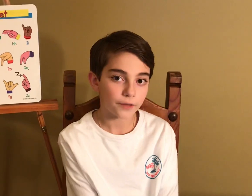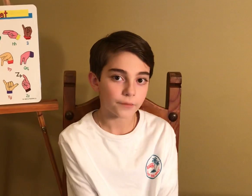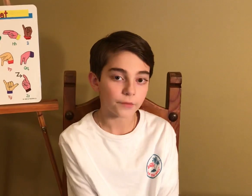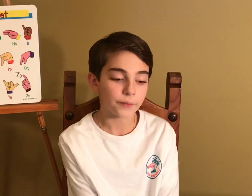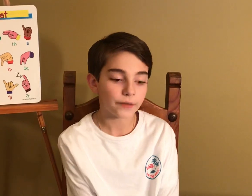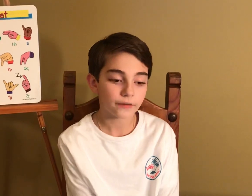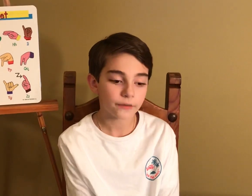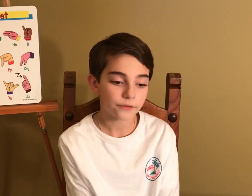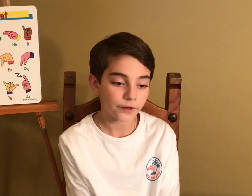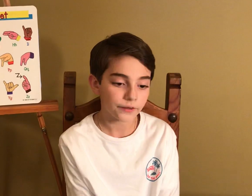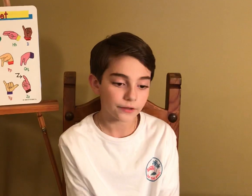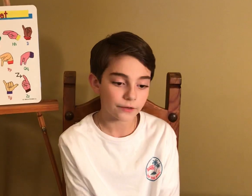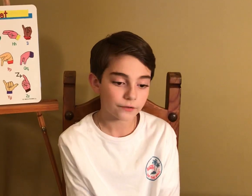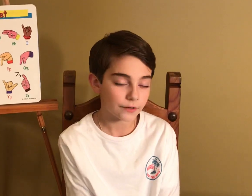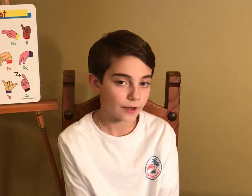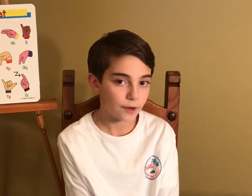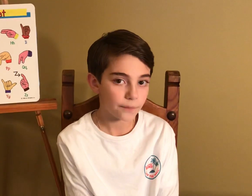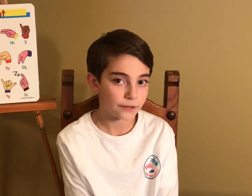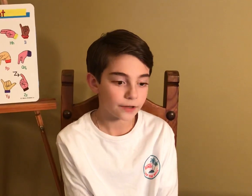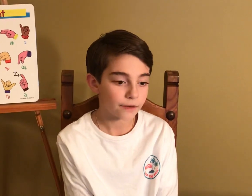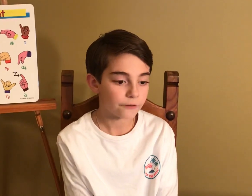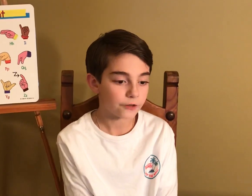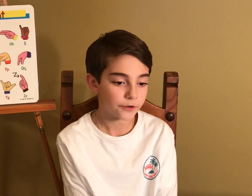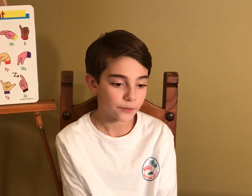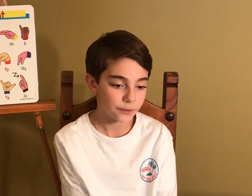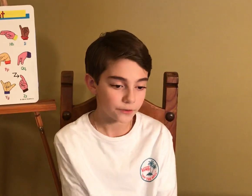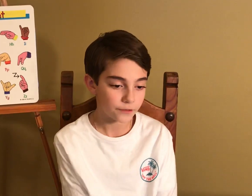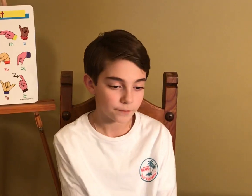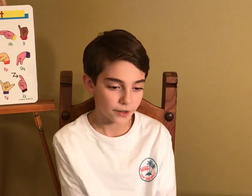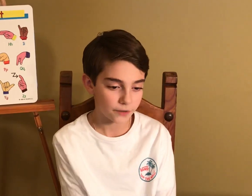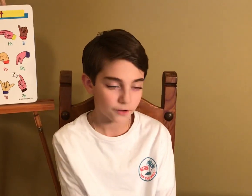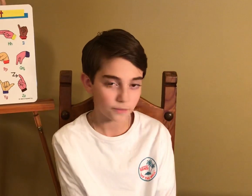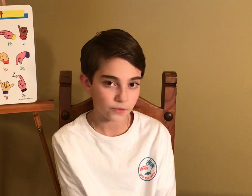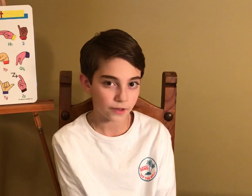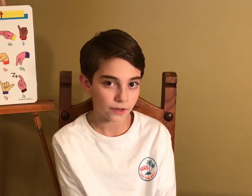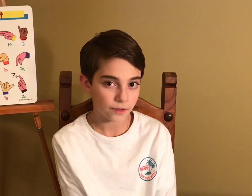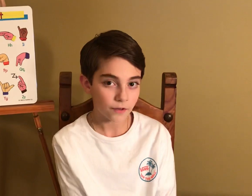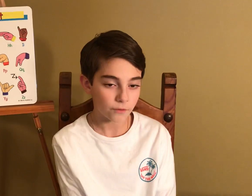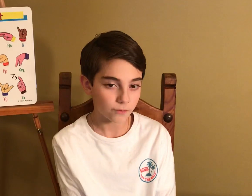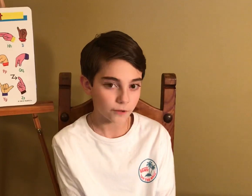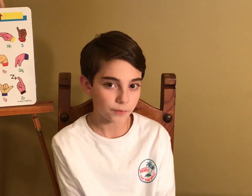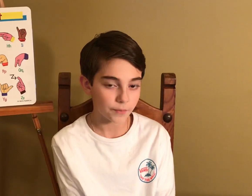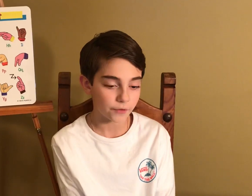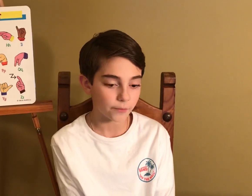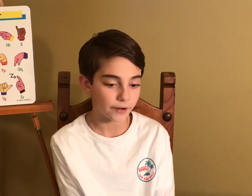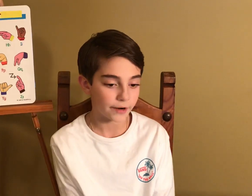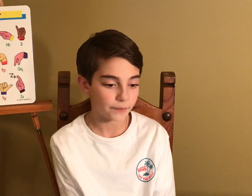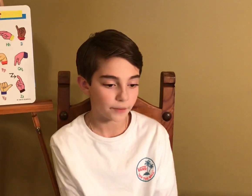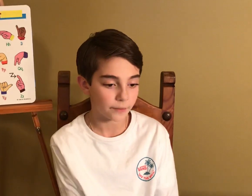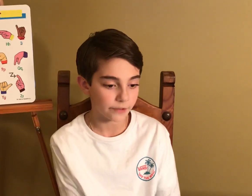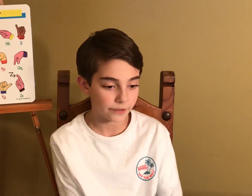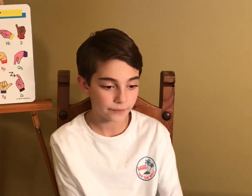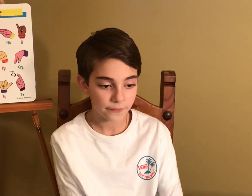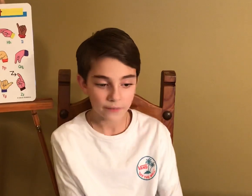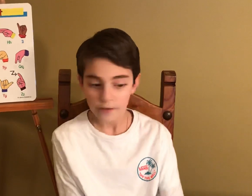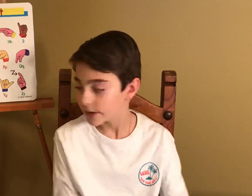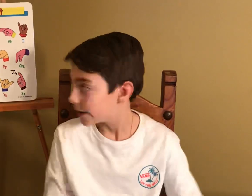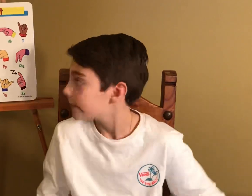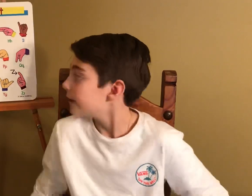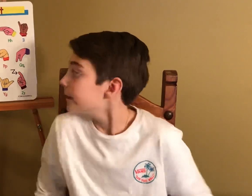possible the basics of sign language so that it helps the deaf and hearing impaired better communicate with more people when out in public. Now,